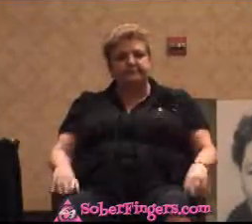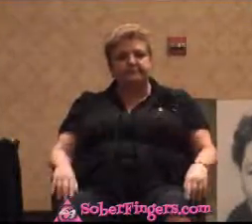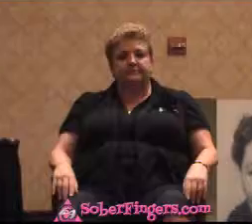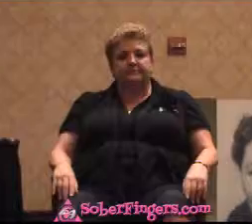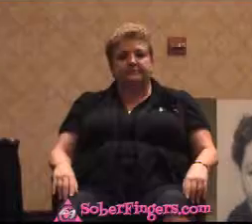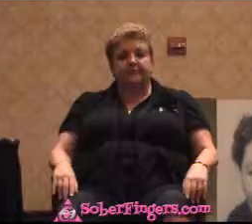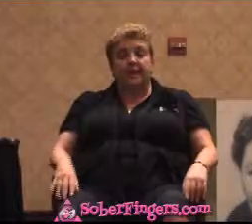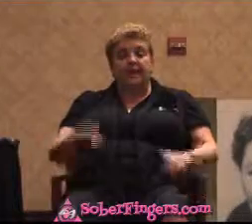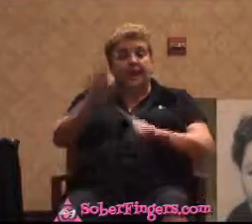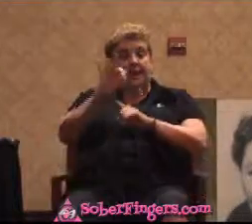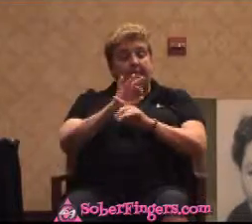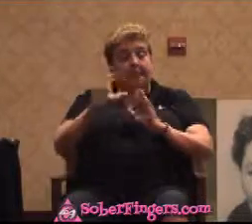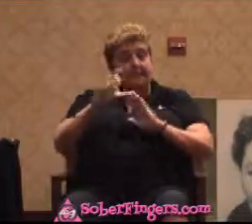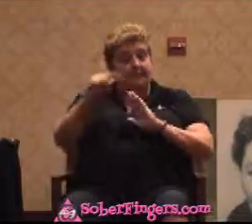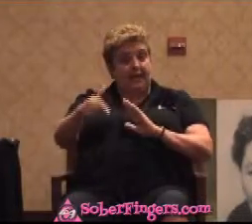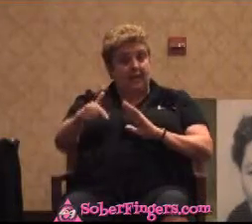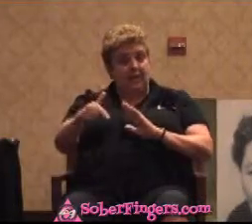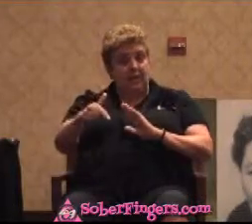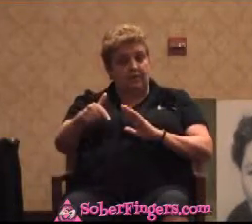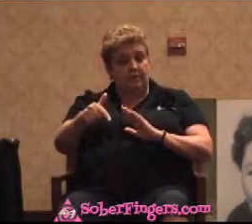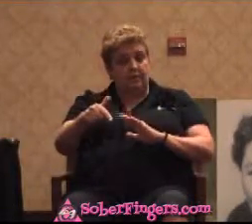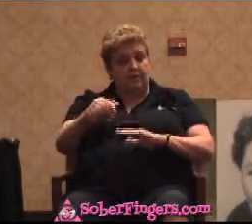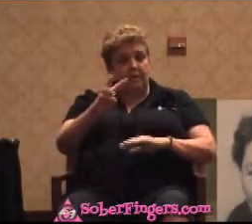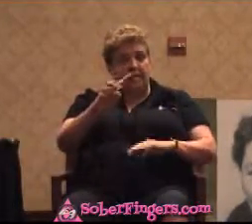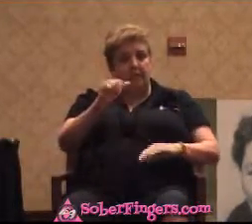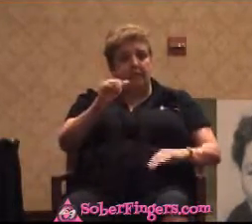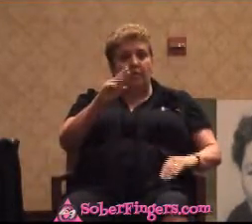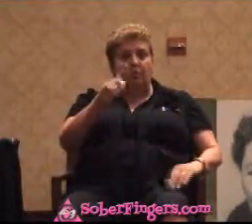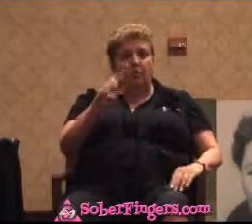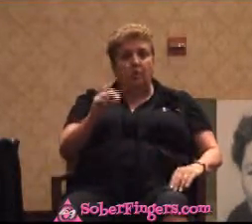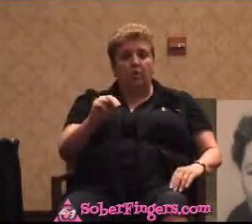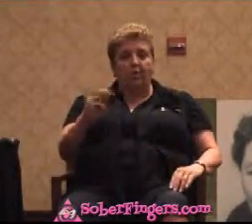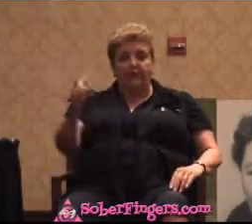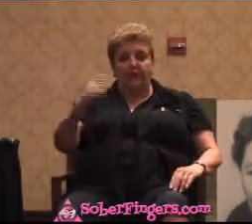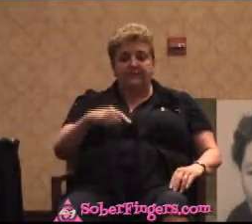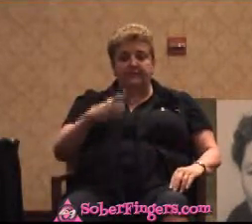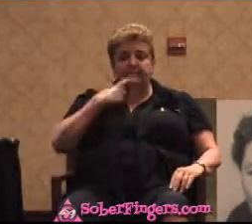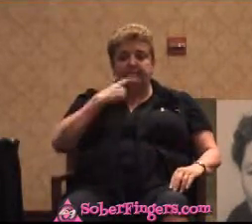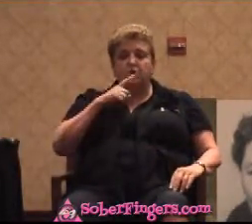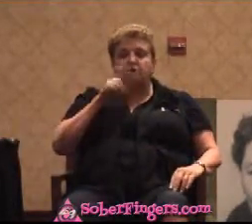9 months later, the warden comes to me and he tells me that I have to find a place for my baby to go,